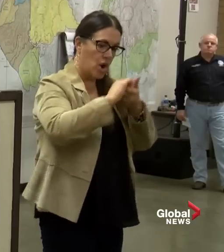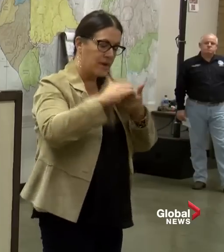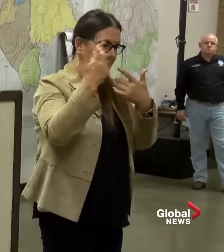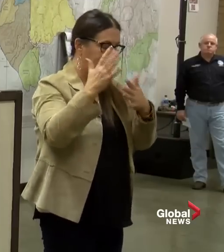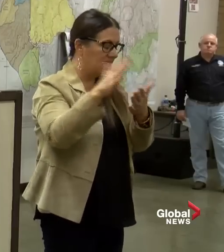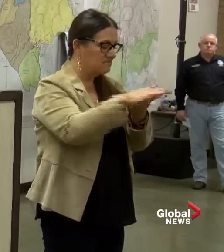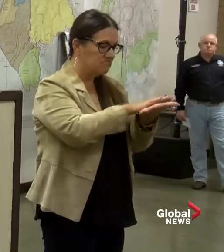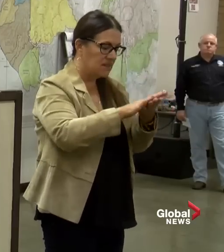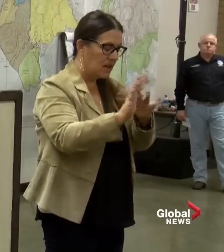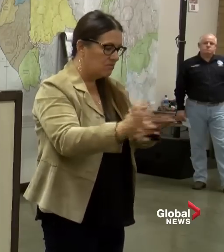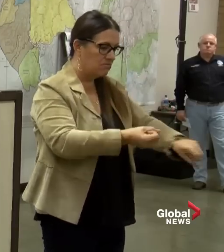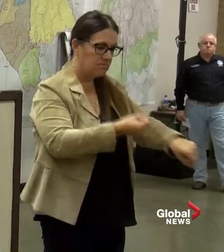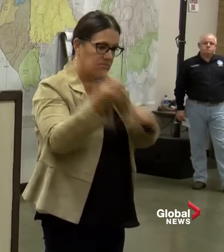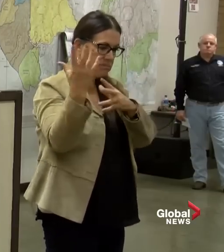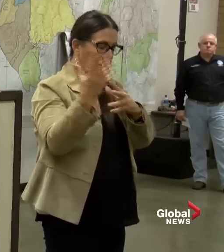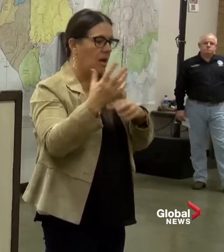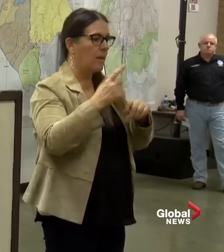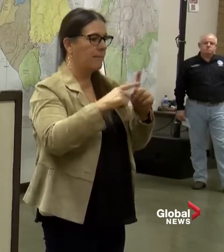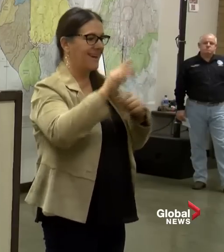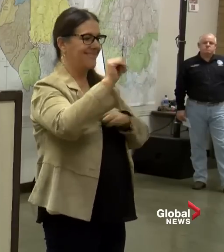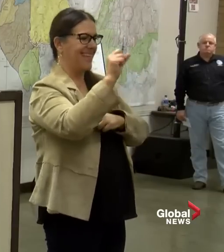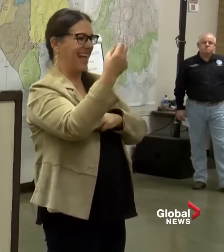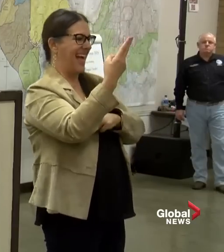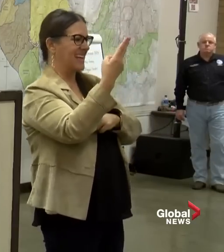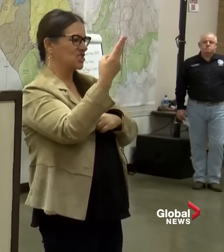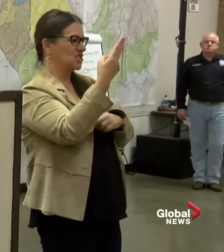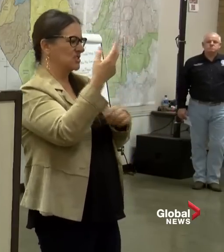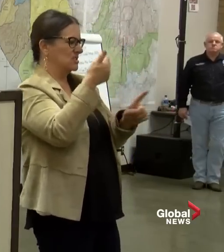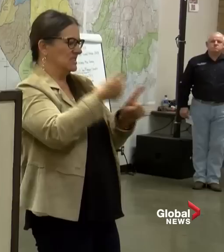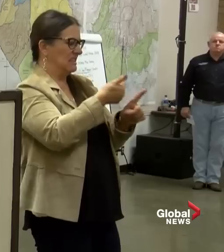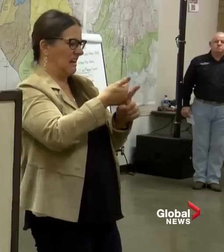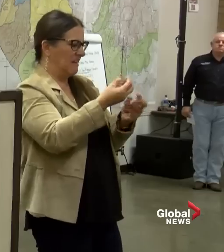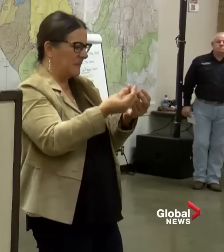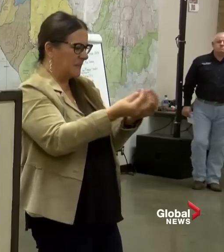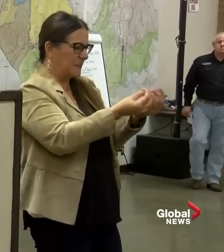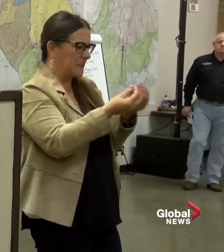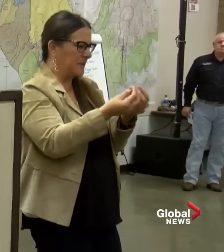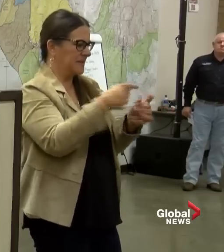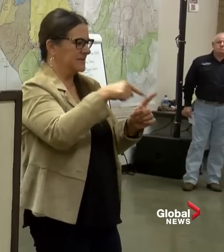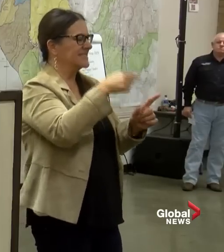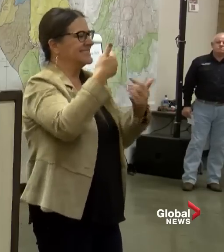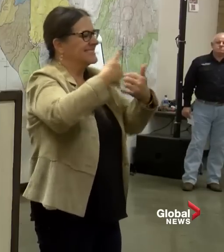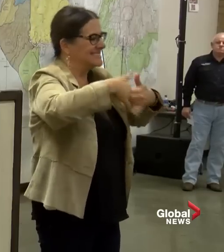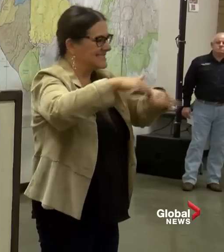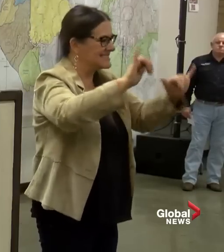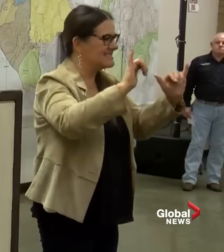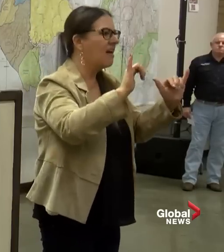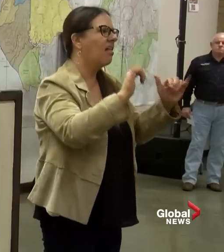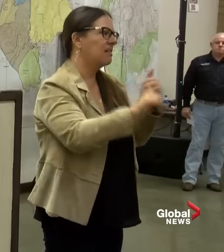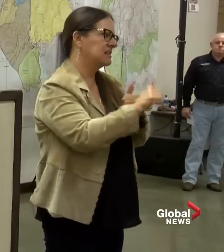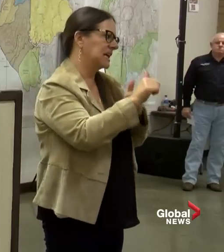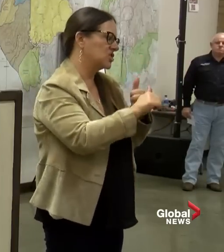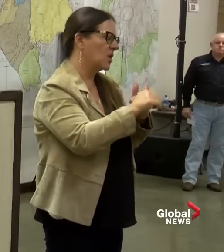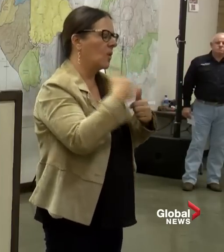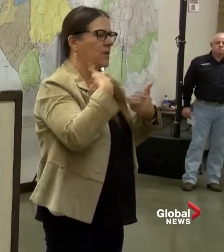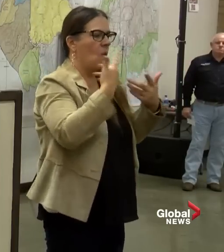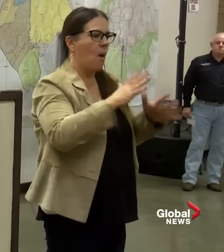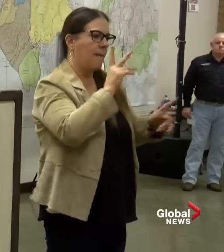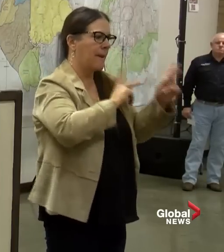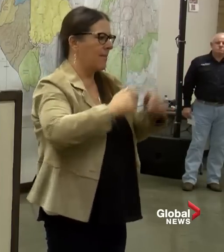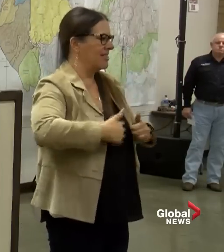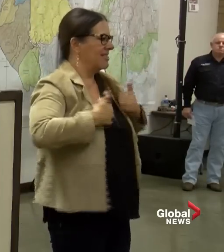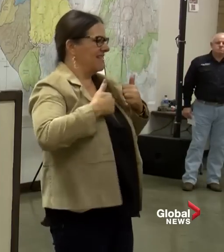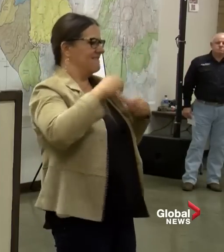the hazardous waste, that ash is still toxic. That is why, as the public health officer indicated, we don't want people living